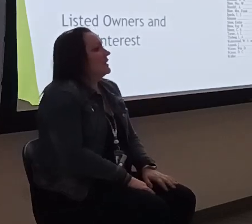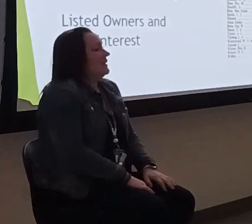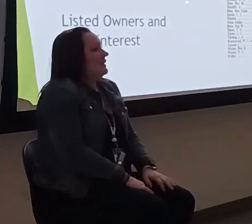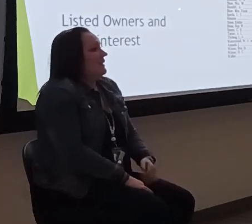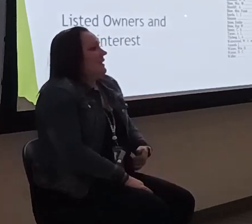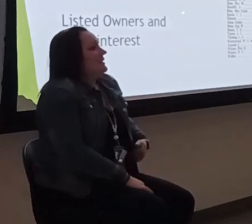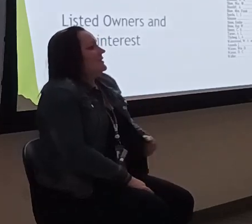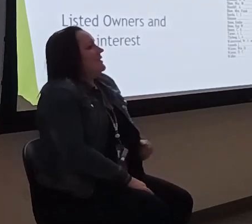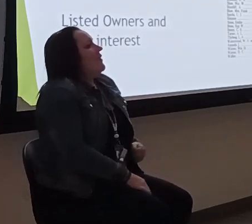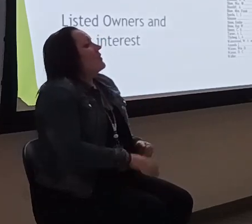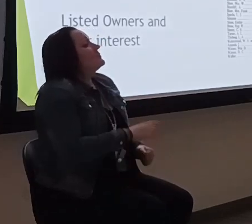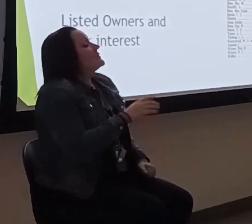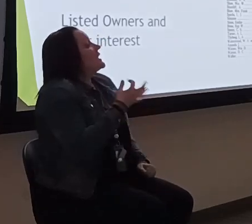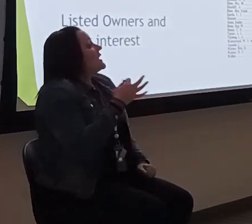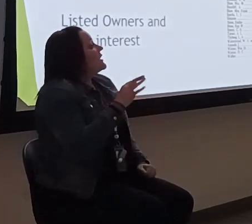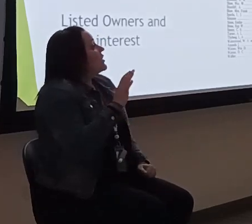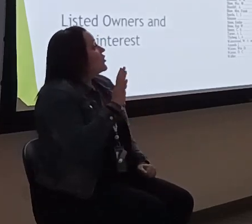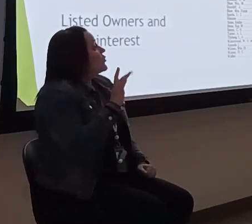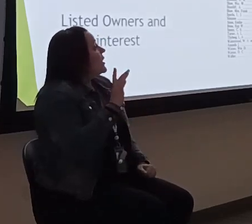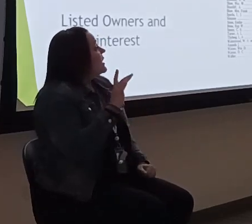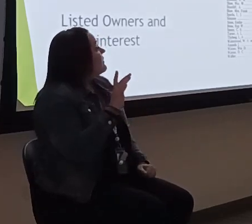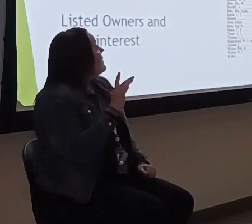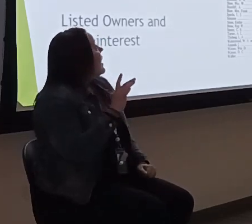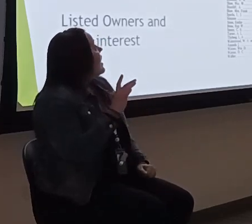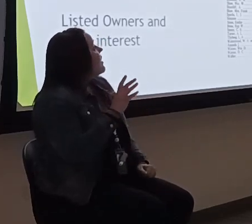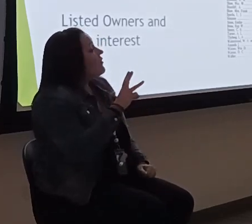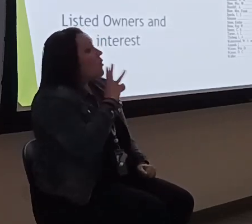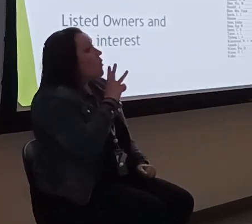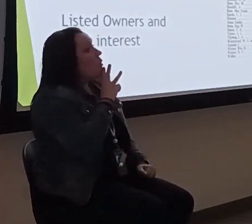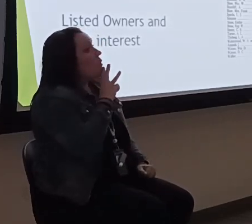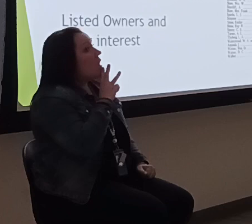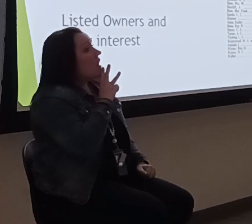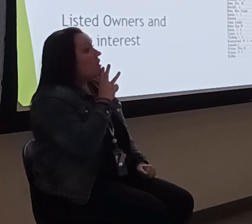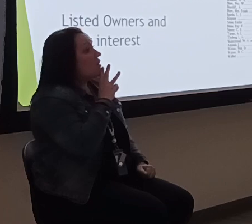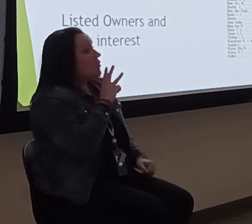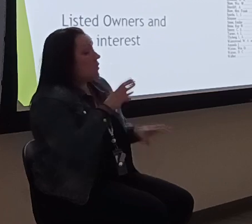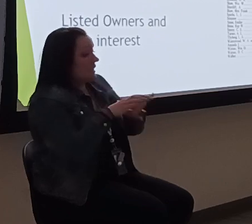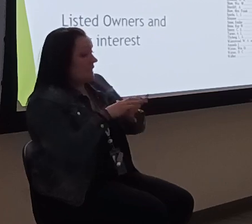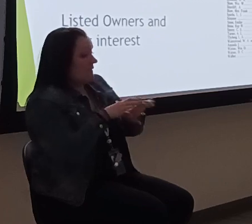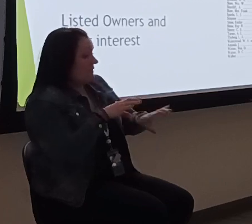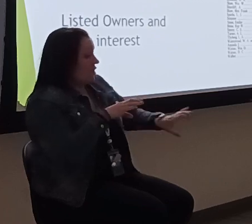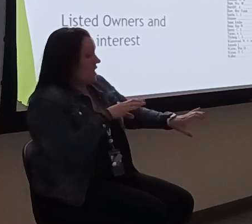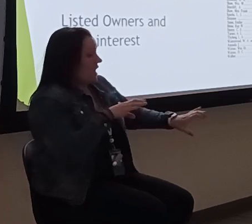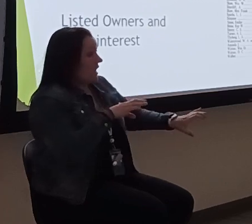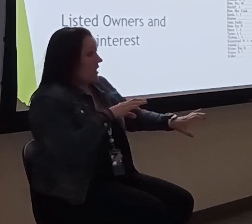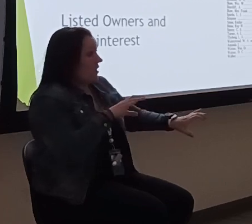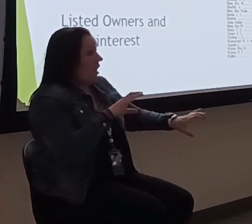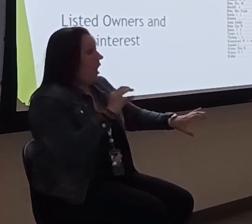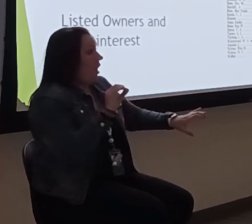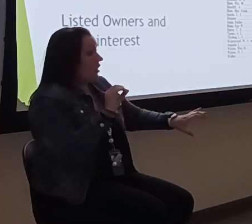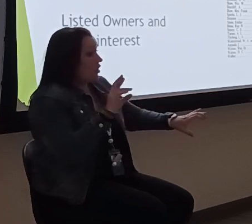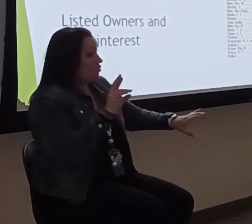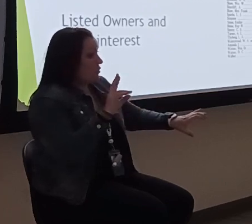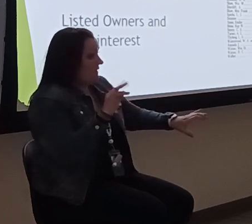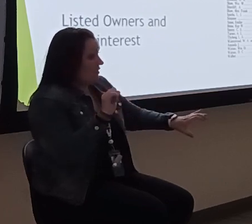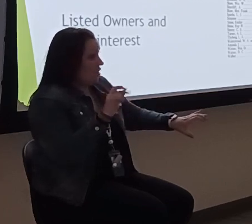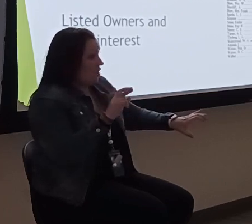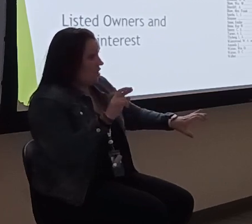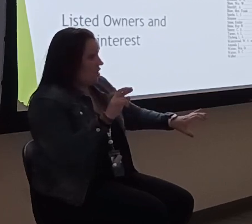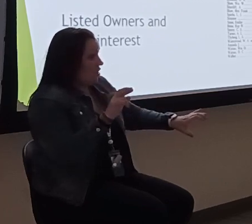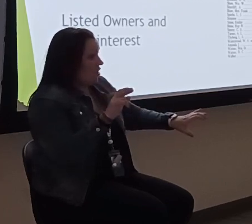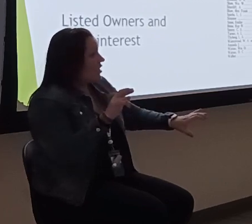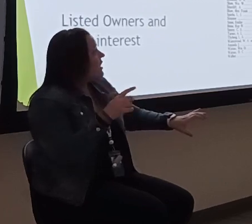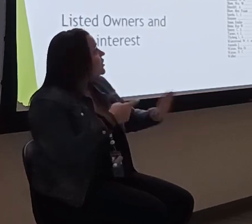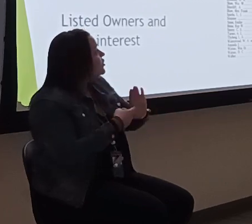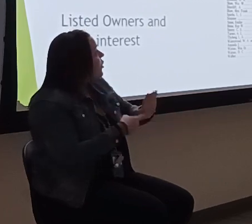in 1925, the water was diverted, and it was diverted from the Ogden River into, and it gives a